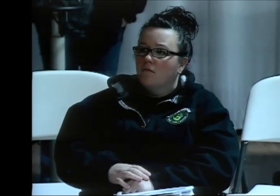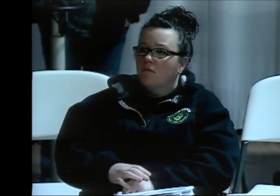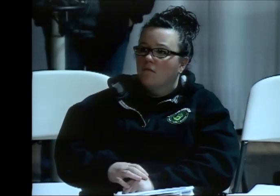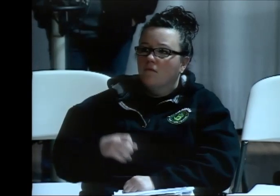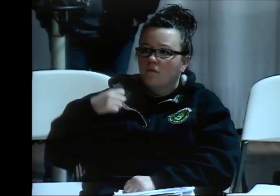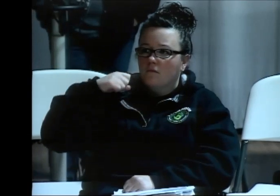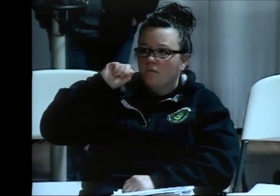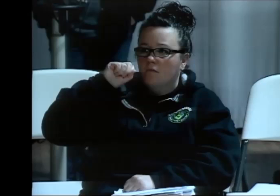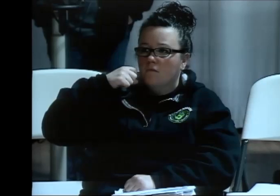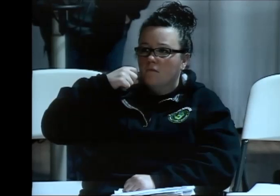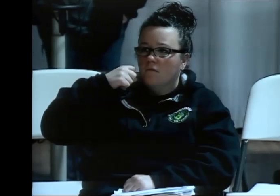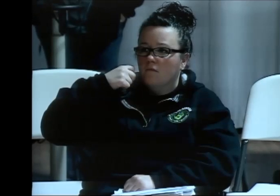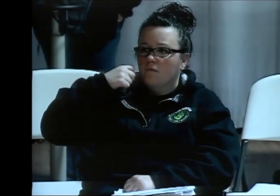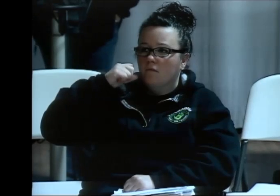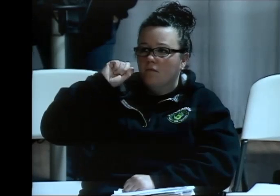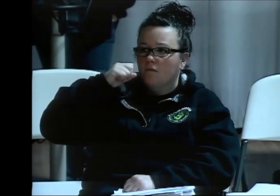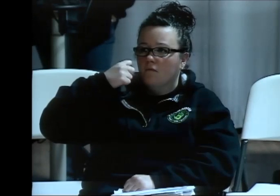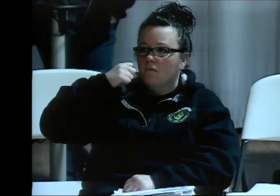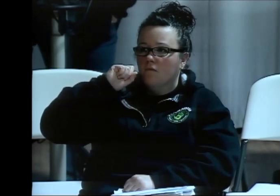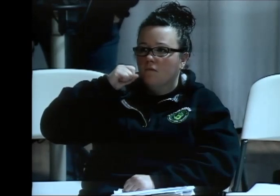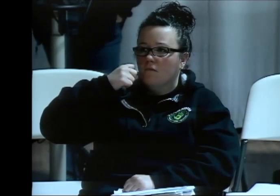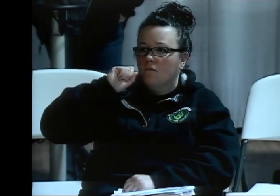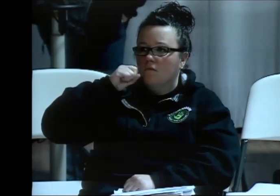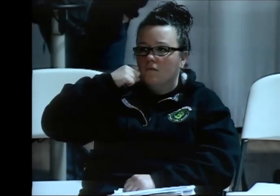Apple, you make your X into your cheek.